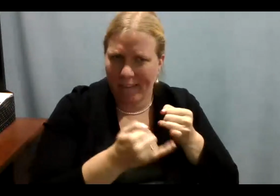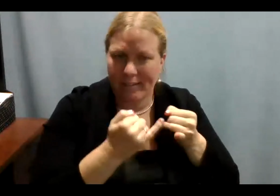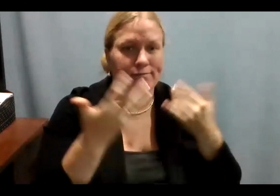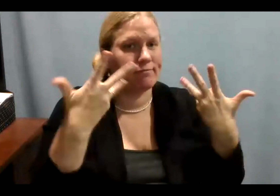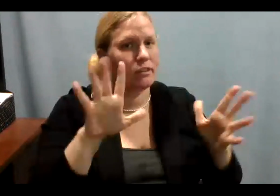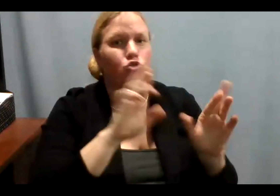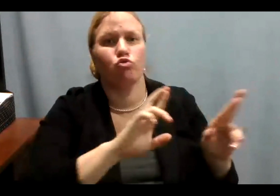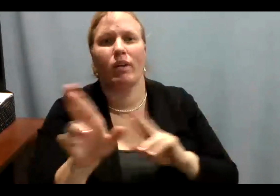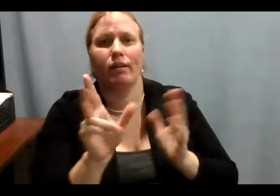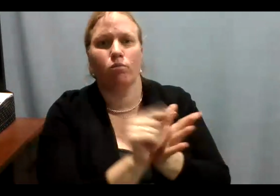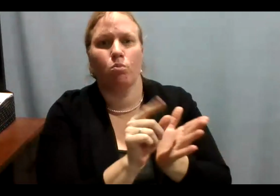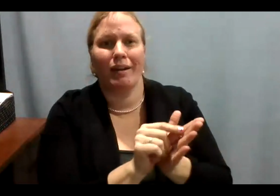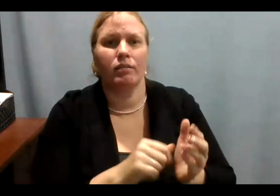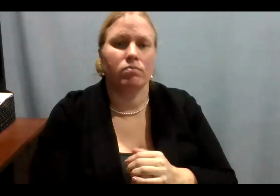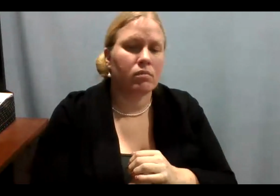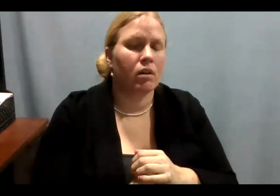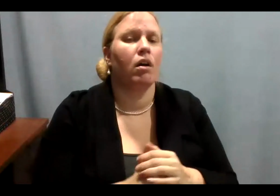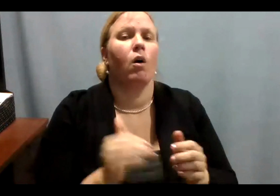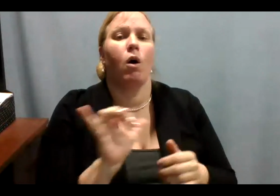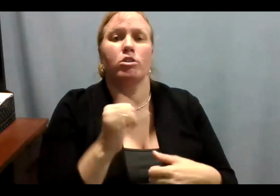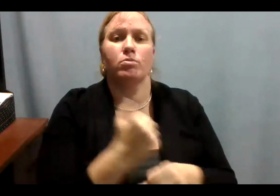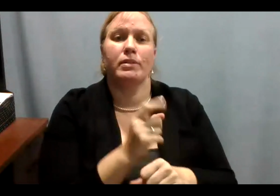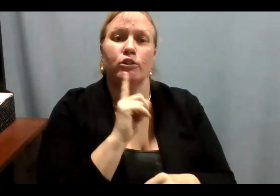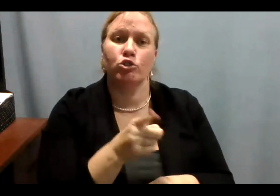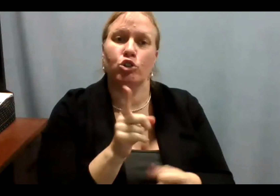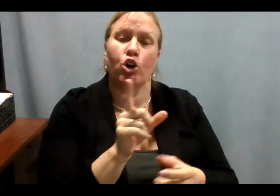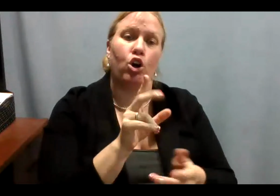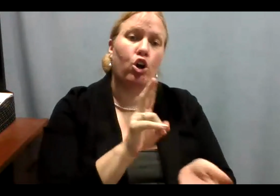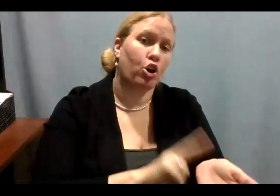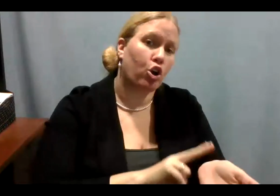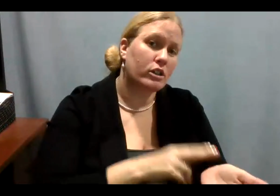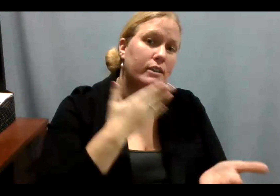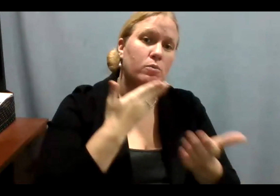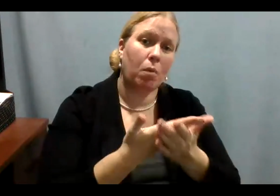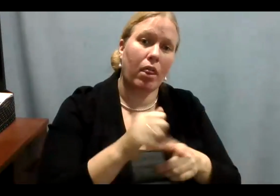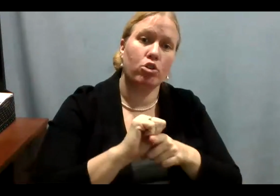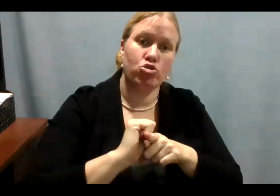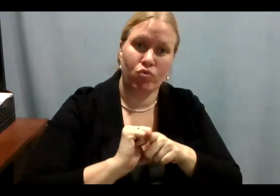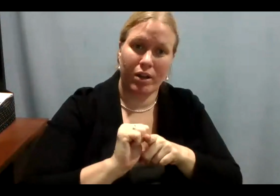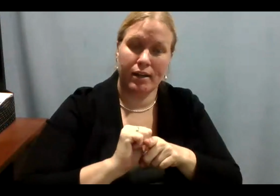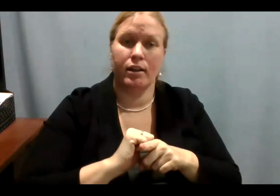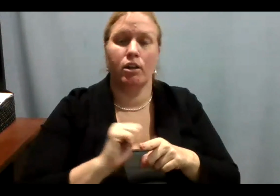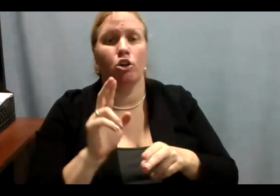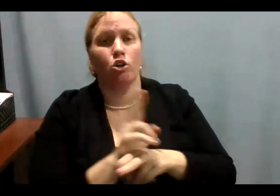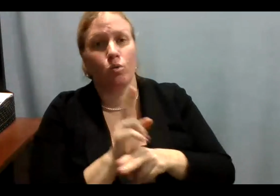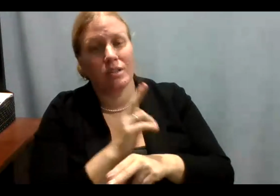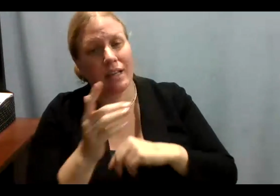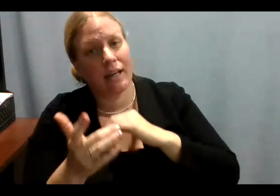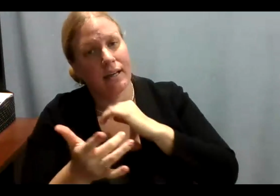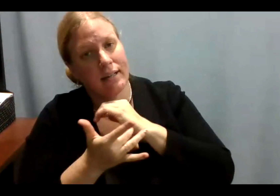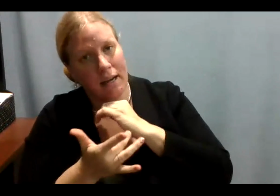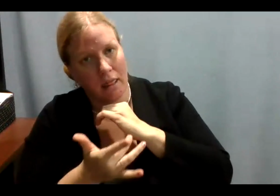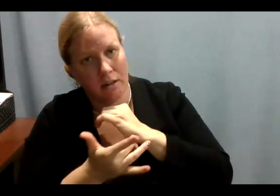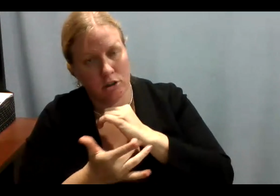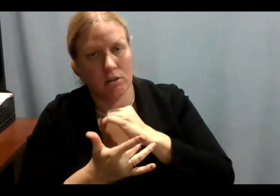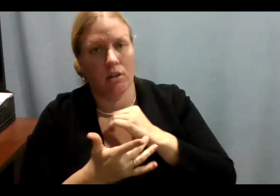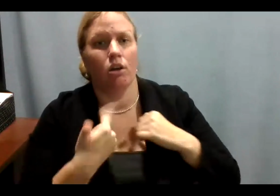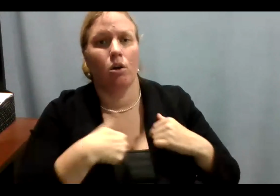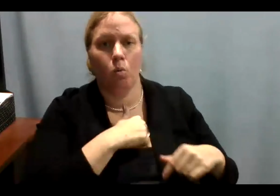we are um making sure that our nurses are well trained on utilizing the new technology because we are all going to be on